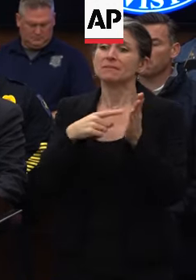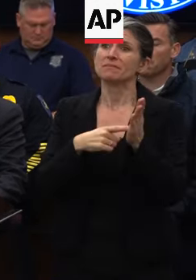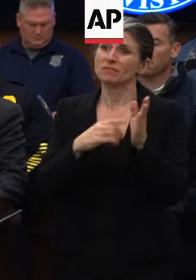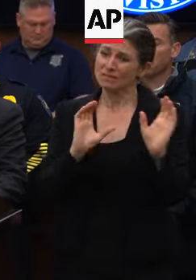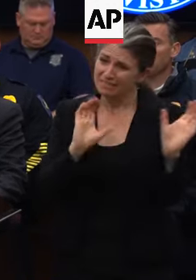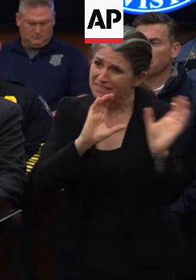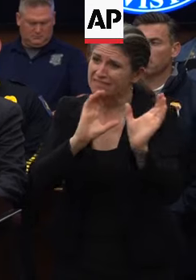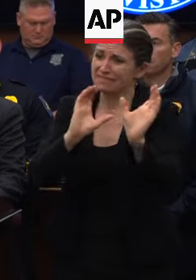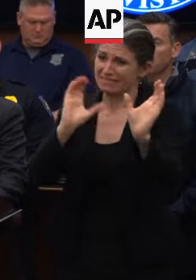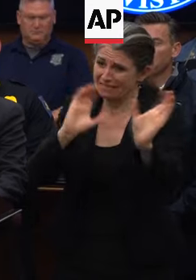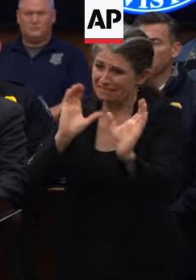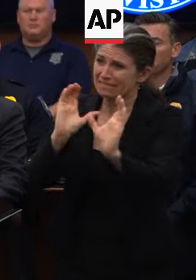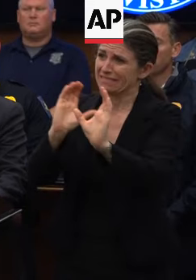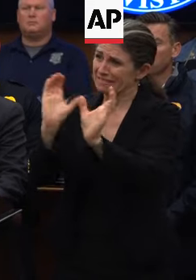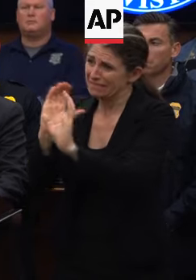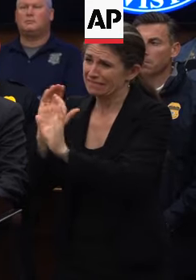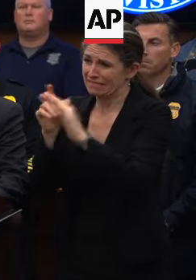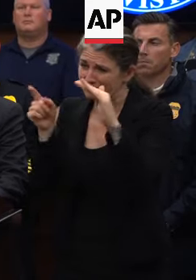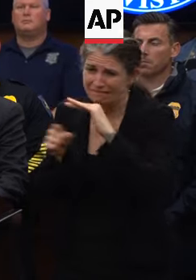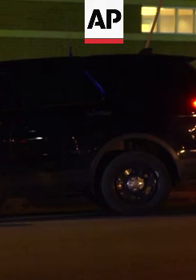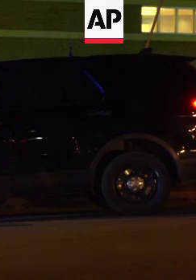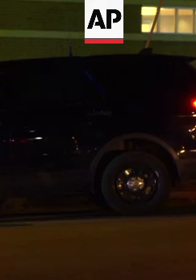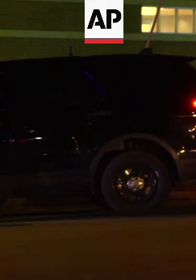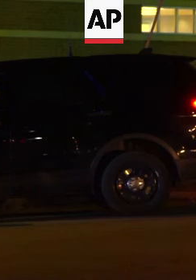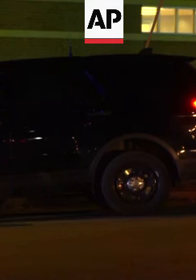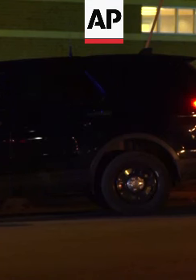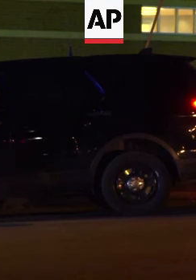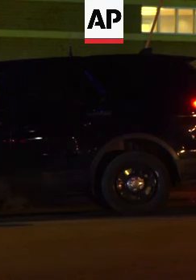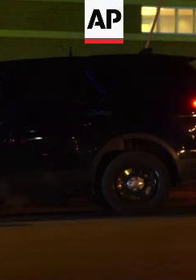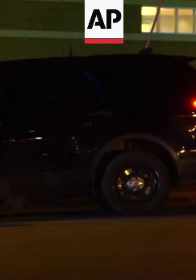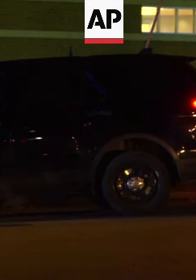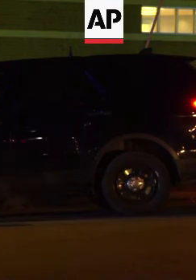and we will have more information about exactly how this went down. The